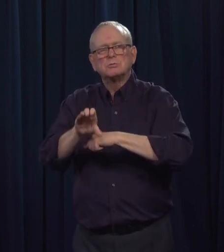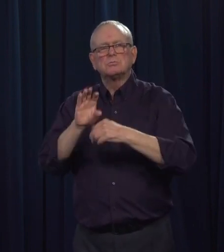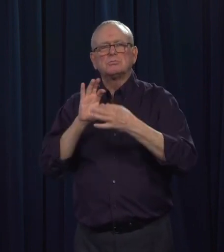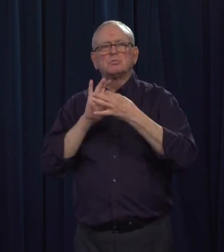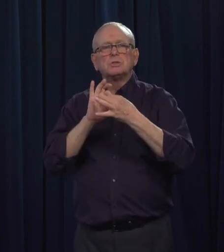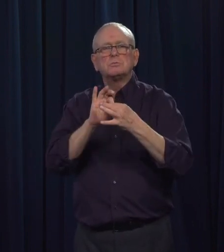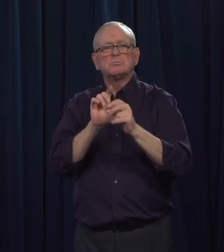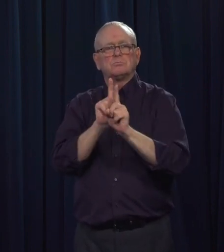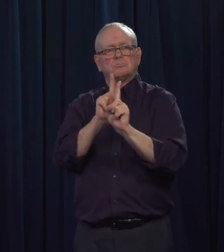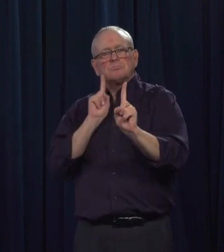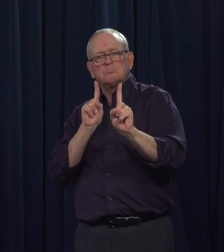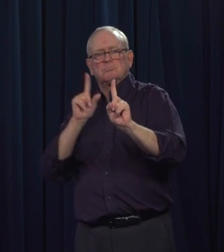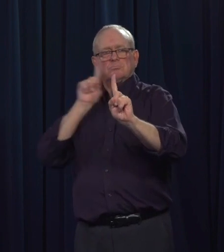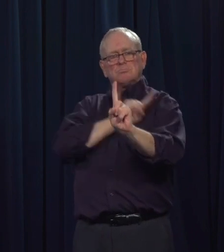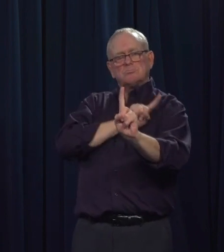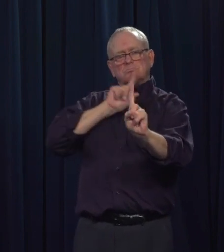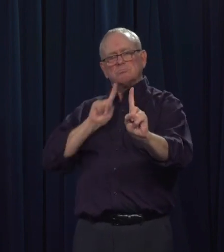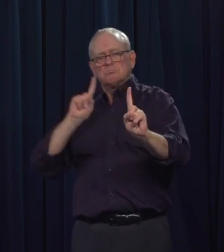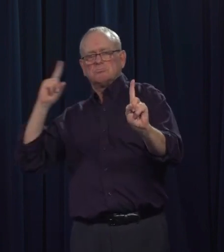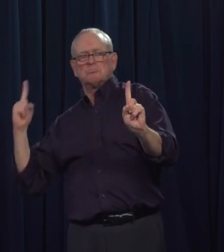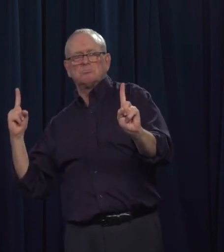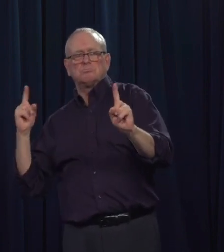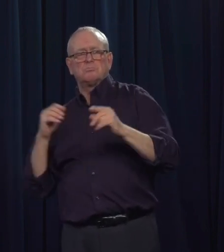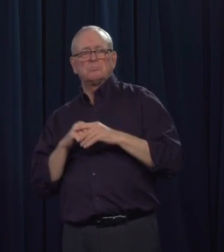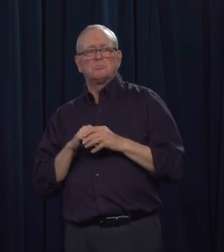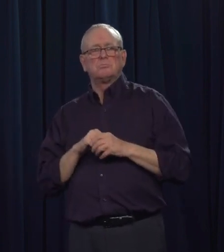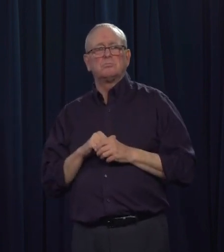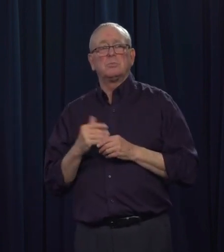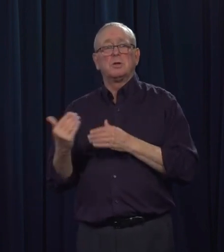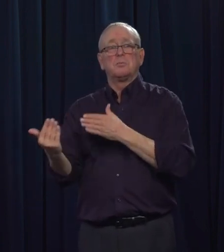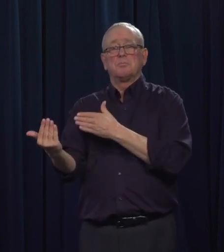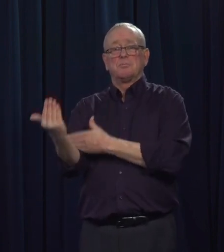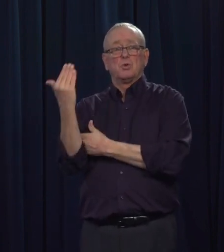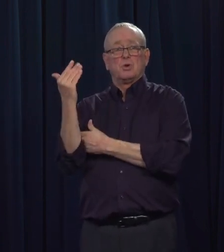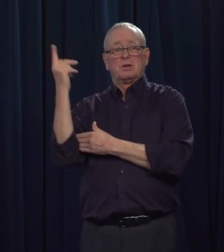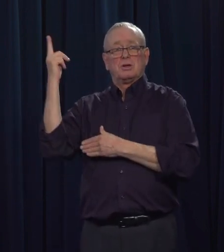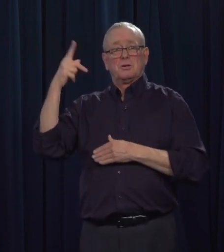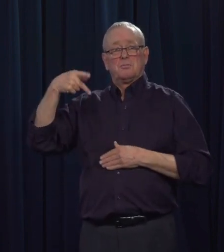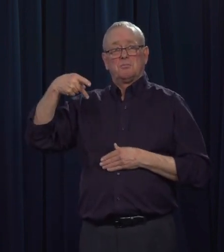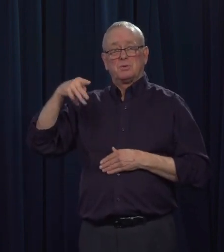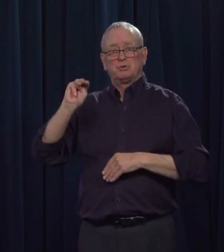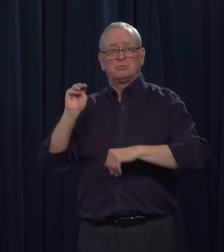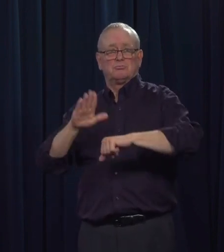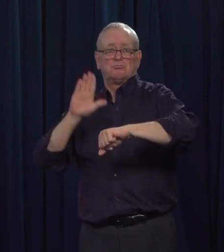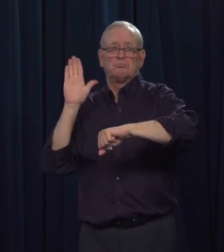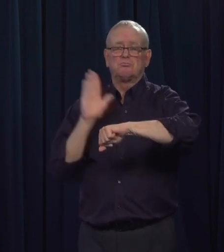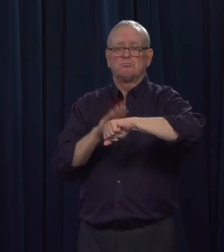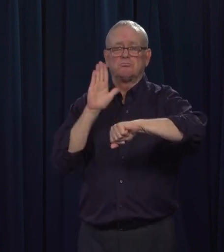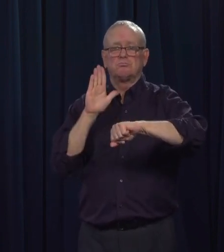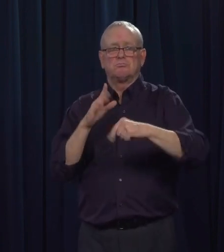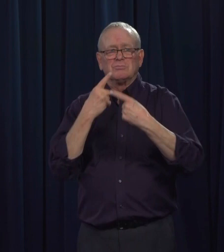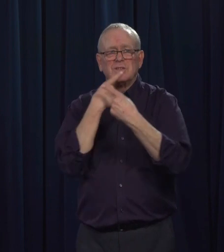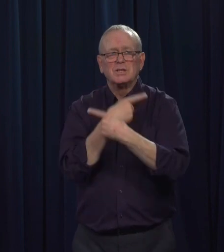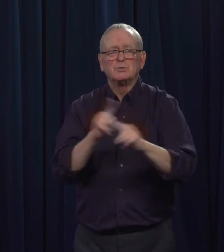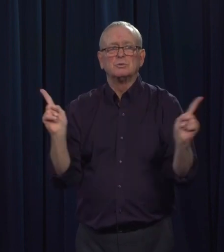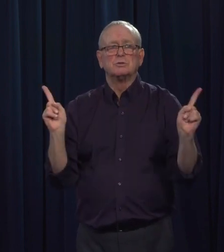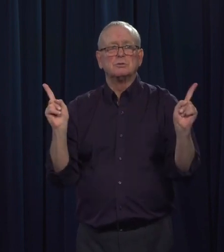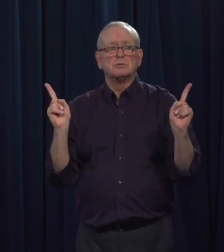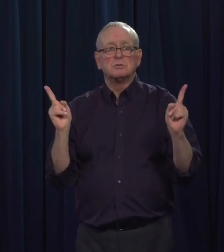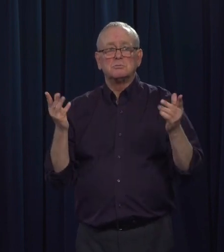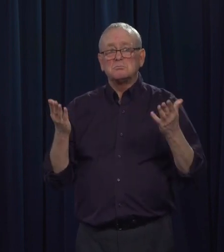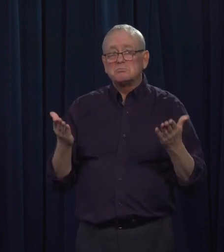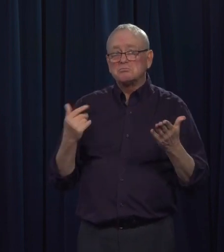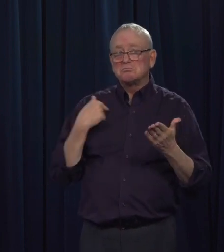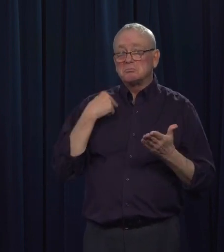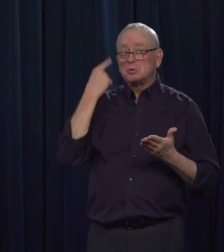this morning. Do you have any idea when that's coming? It said in the news report that the province